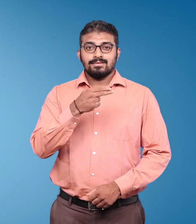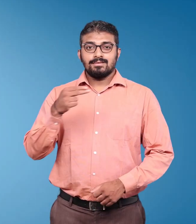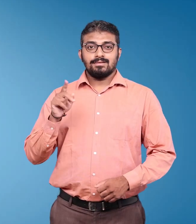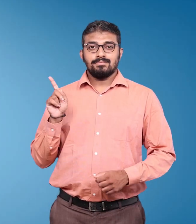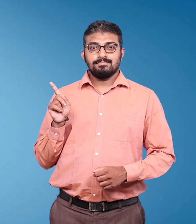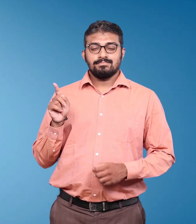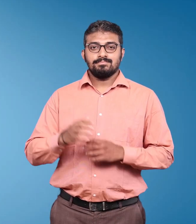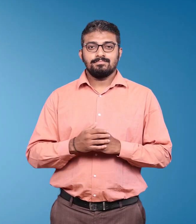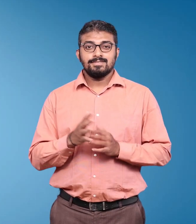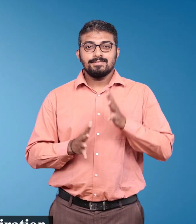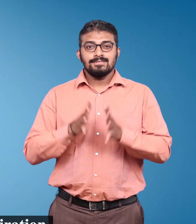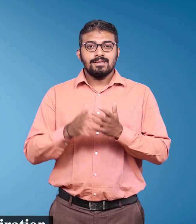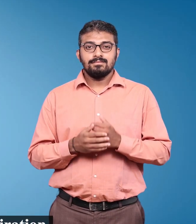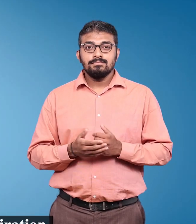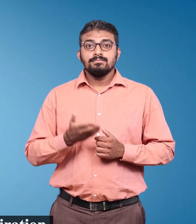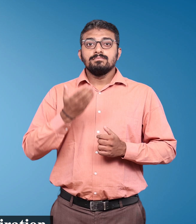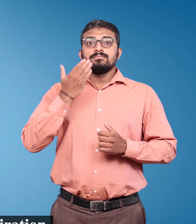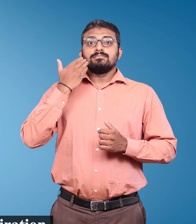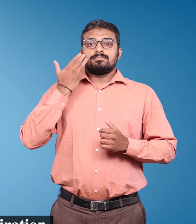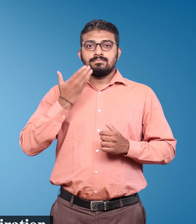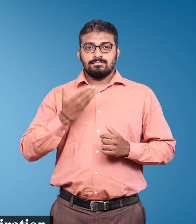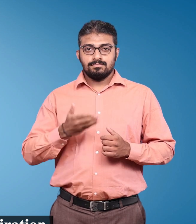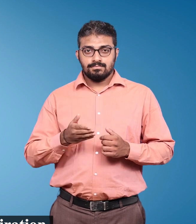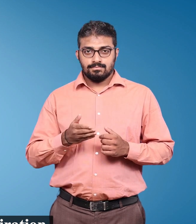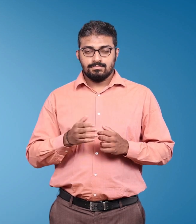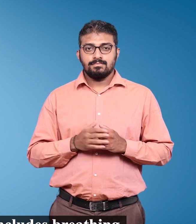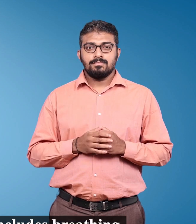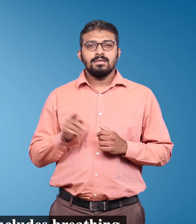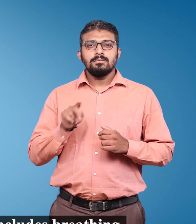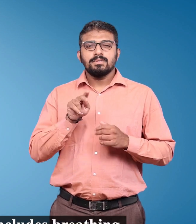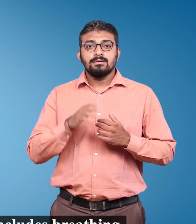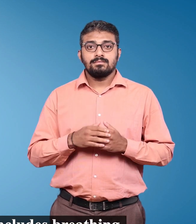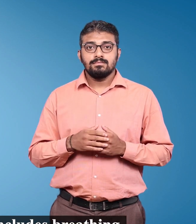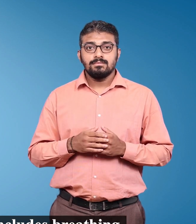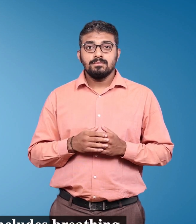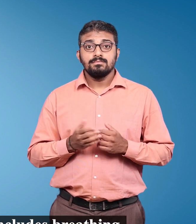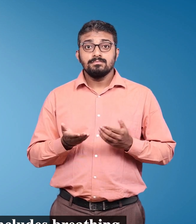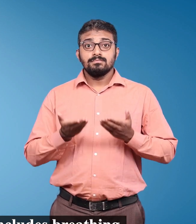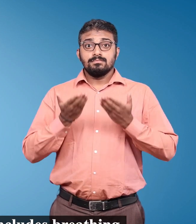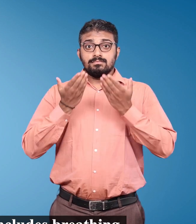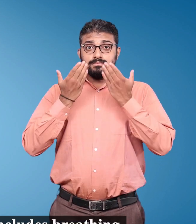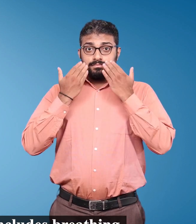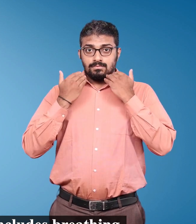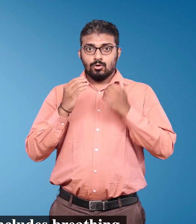Respiration. This sign refers to respiration. Respiration is the process which includes breathing,